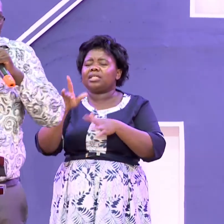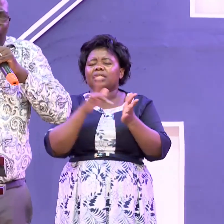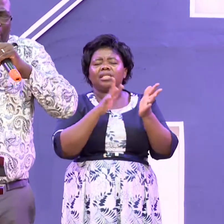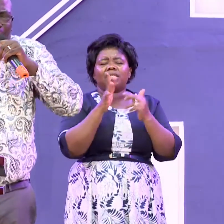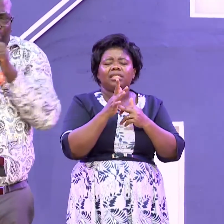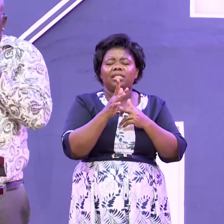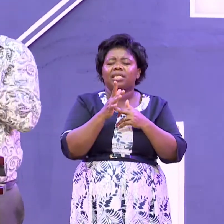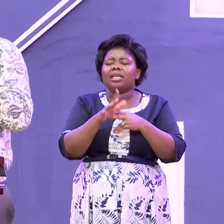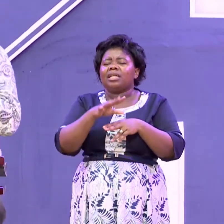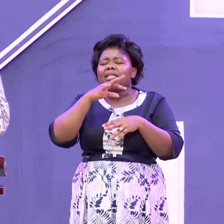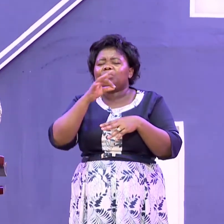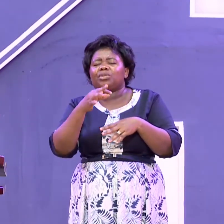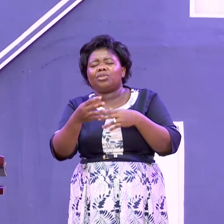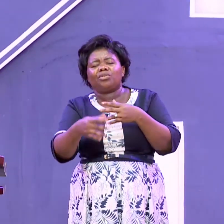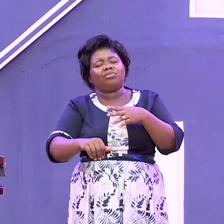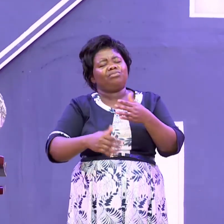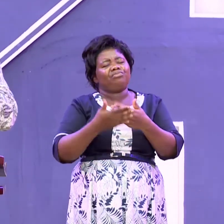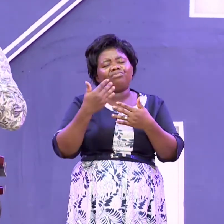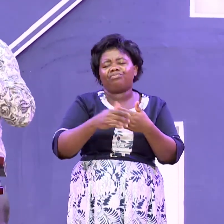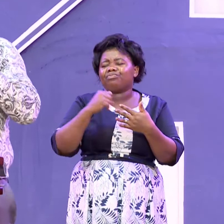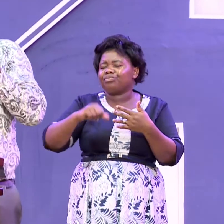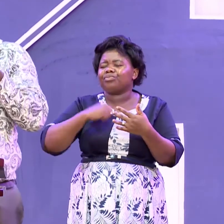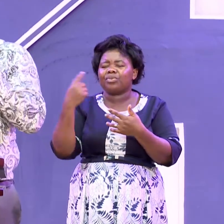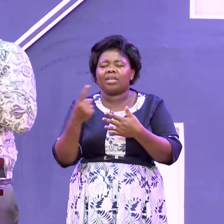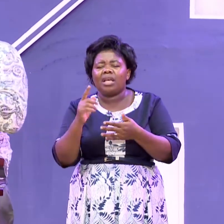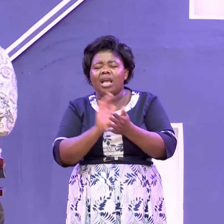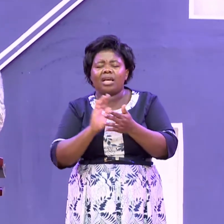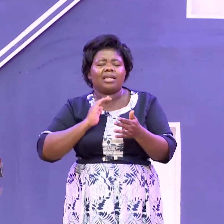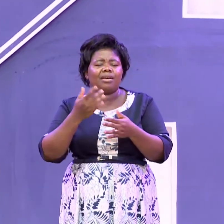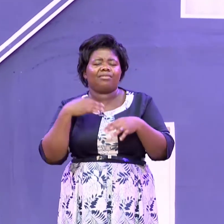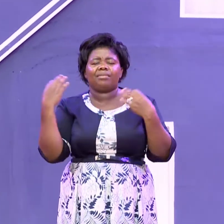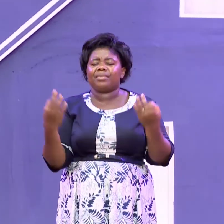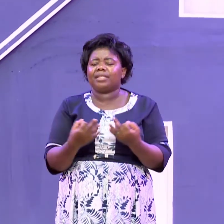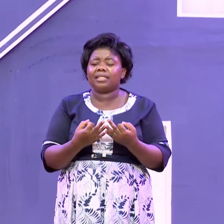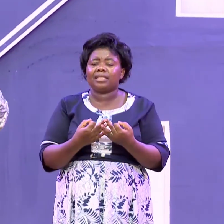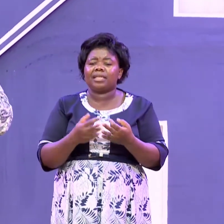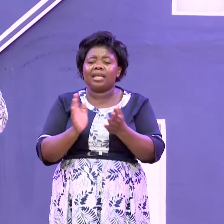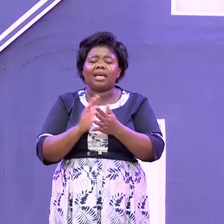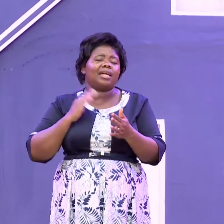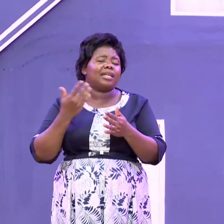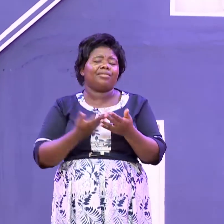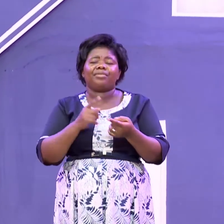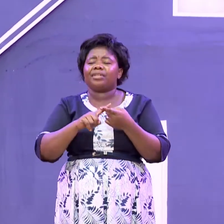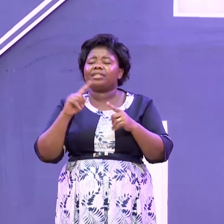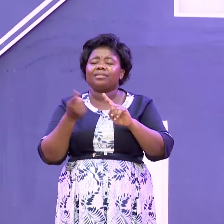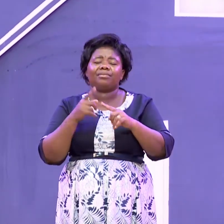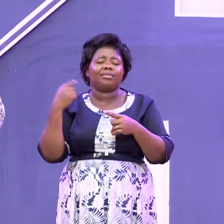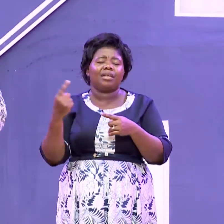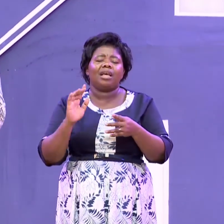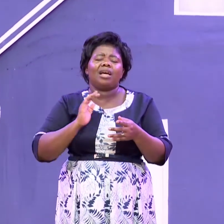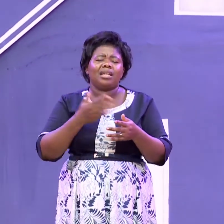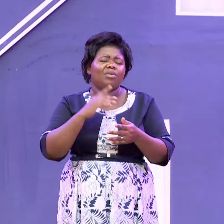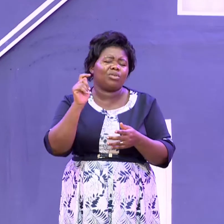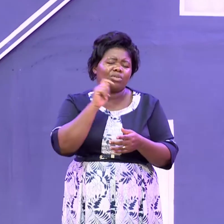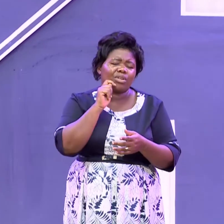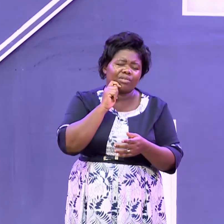into the land. That spirit of self ambitious with our families, with our friends, with